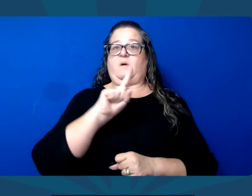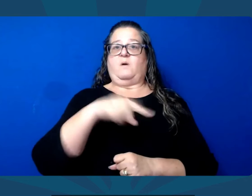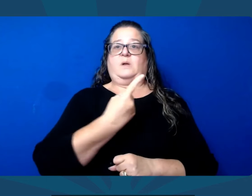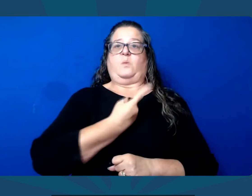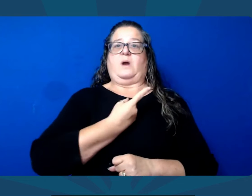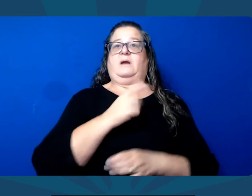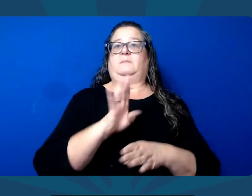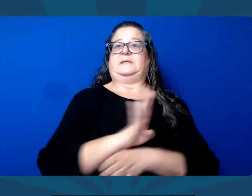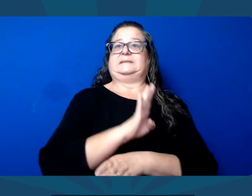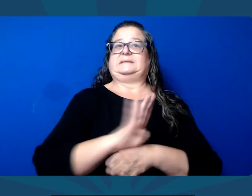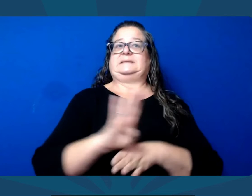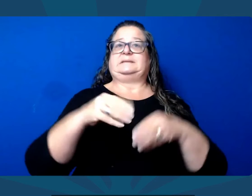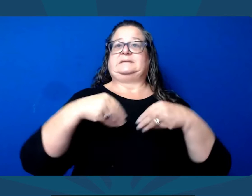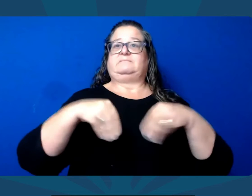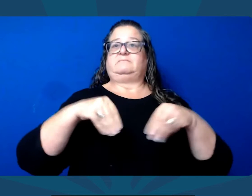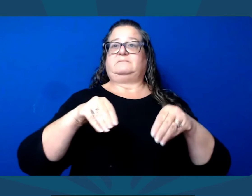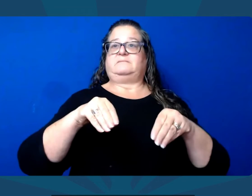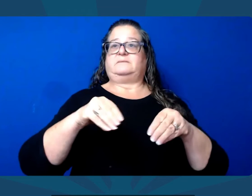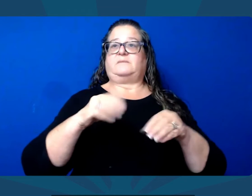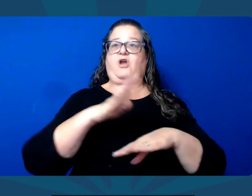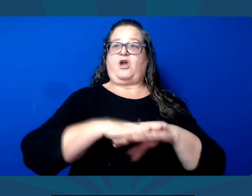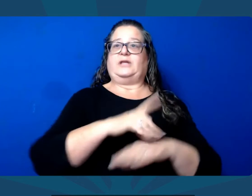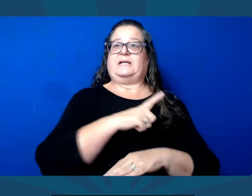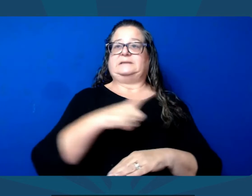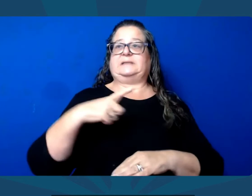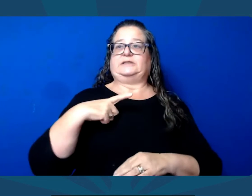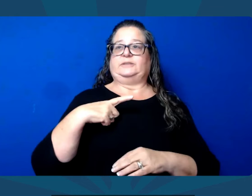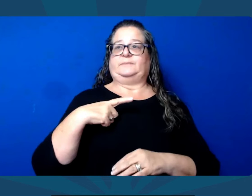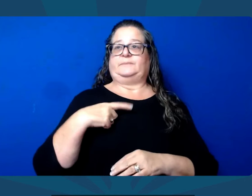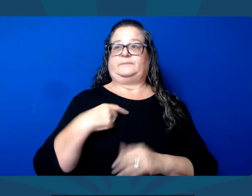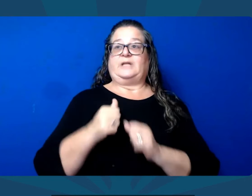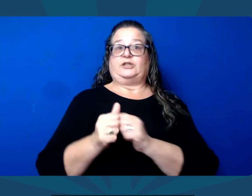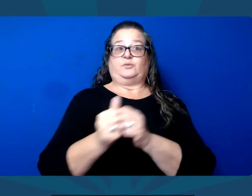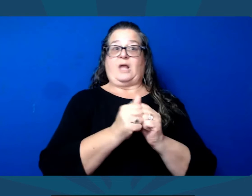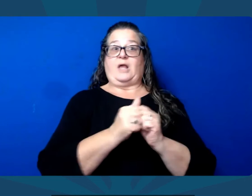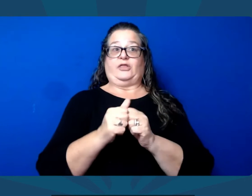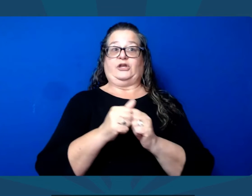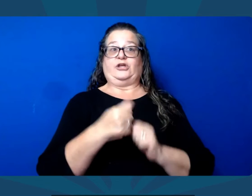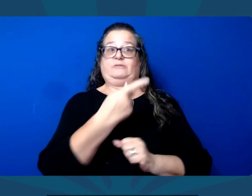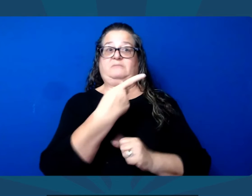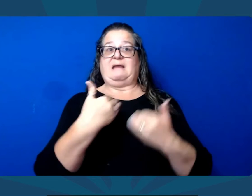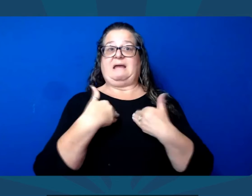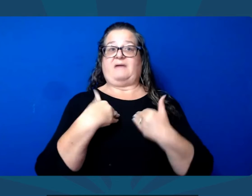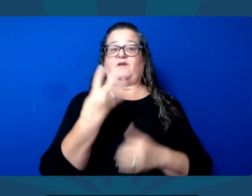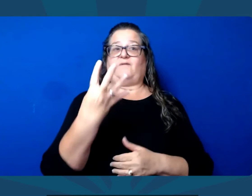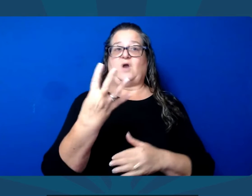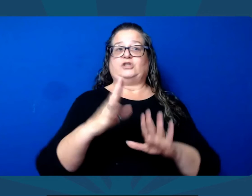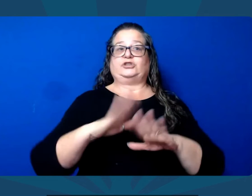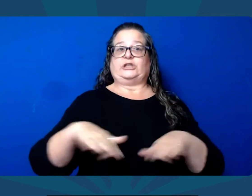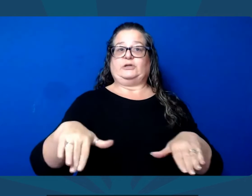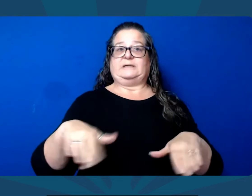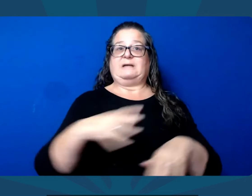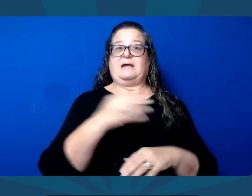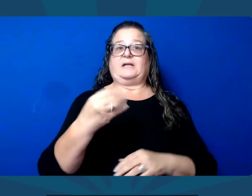making her the only retailer serving in the legislature. Together,